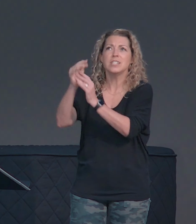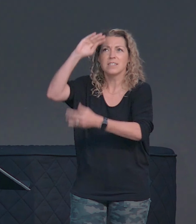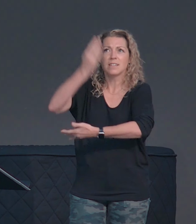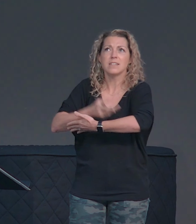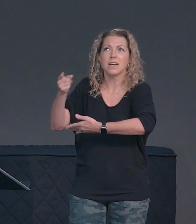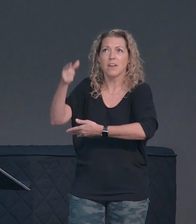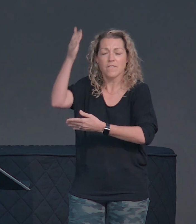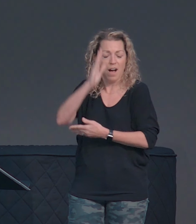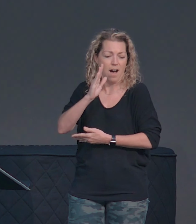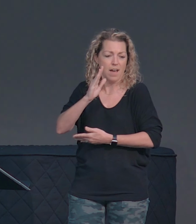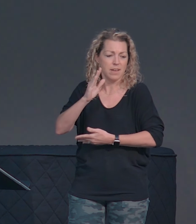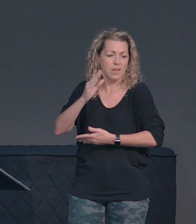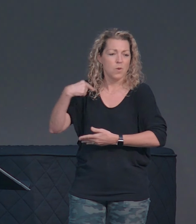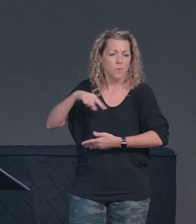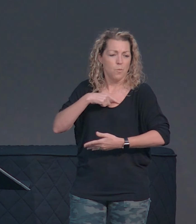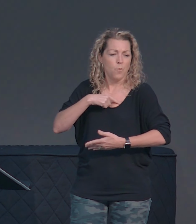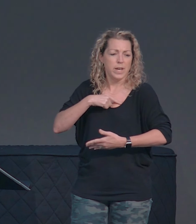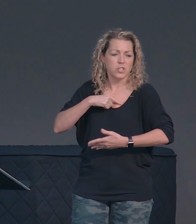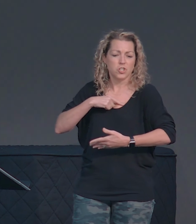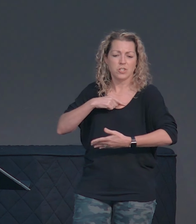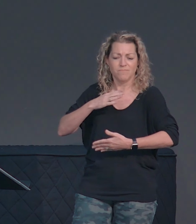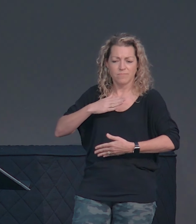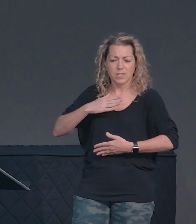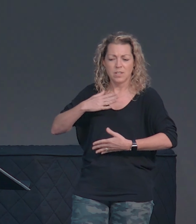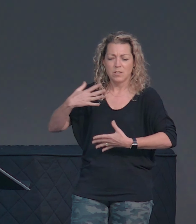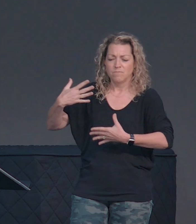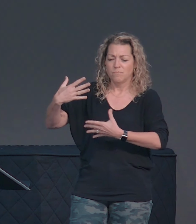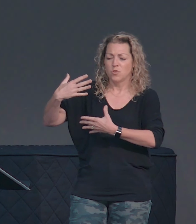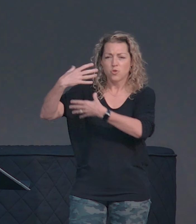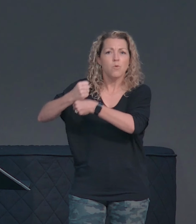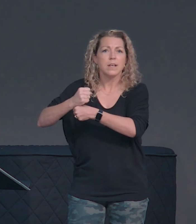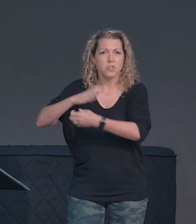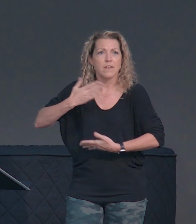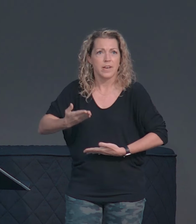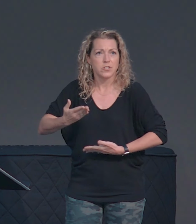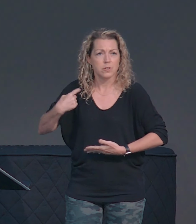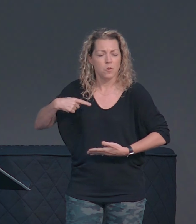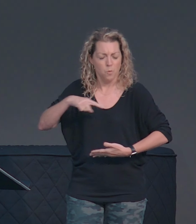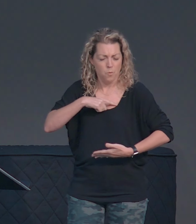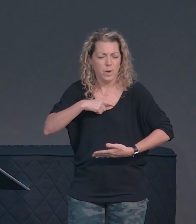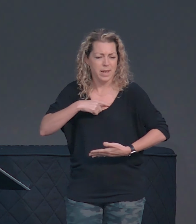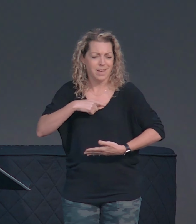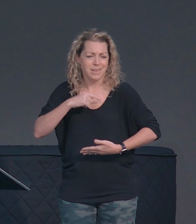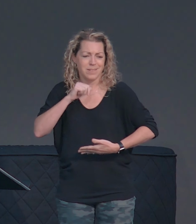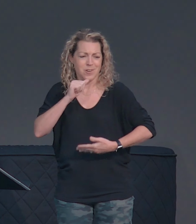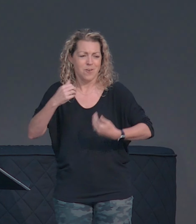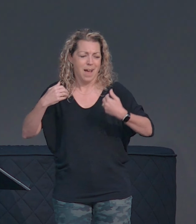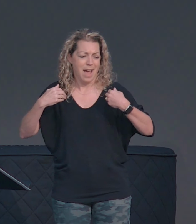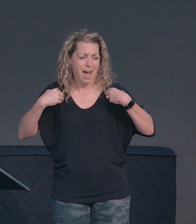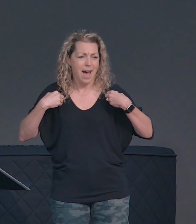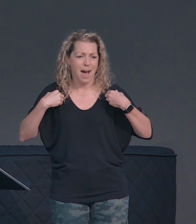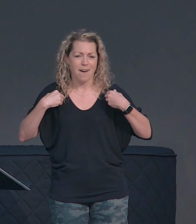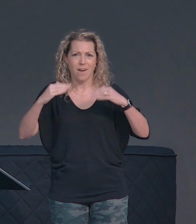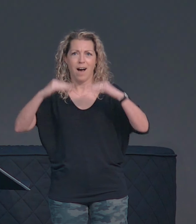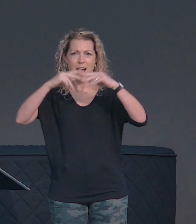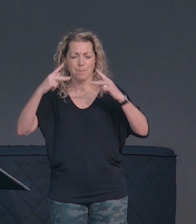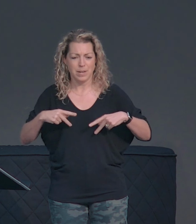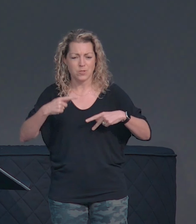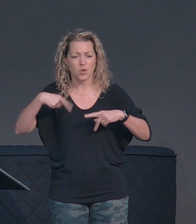us hold fast our confession. For we do not have a high priest who is unable to sympathize with our